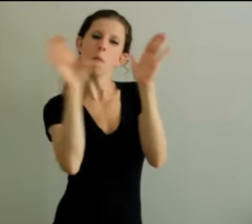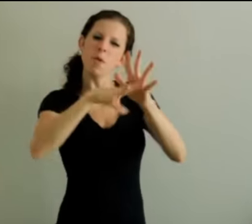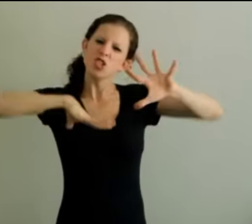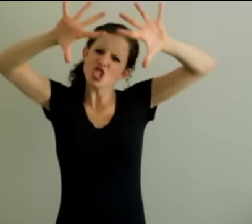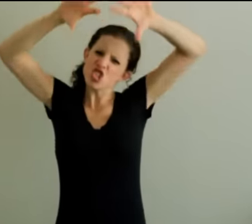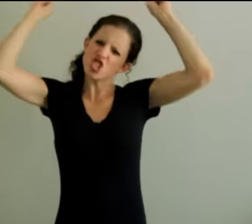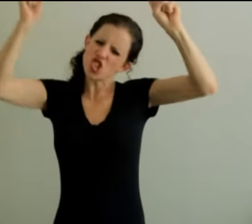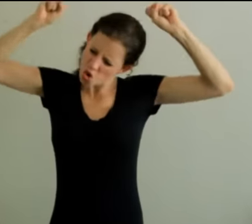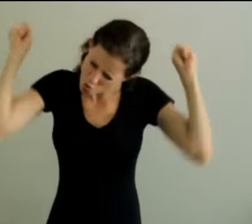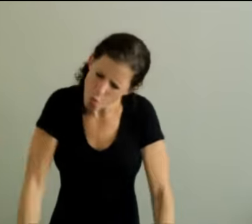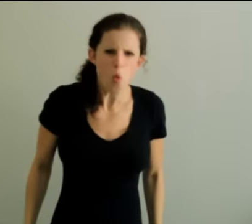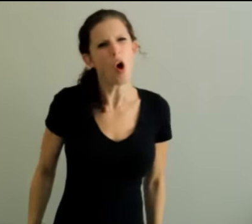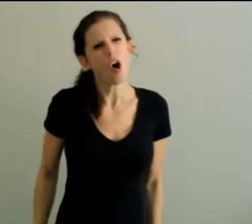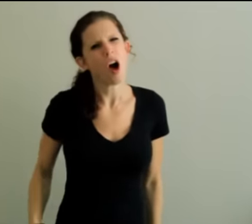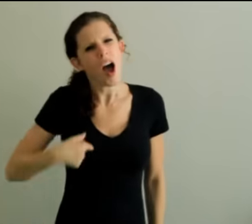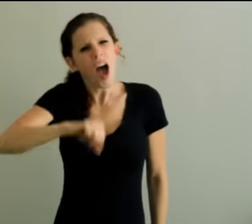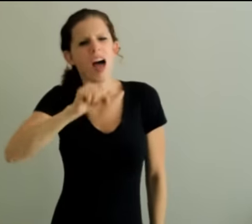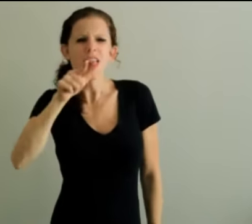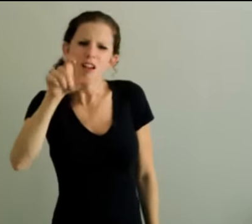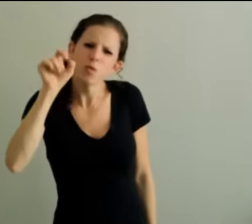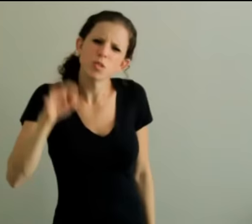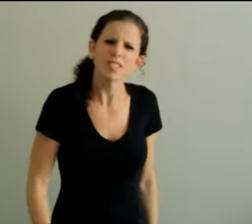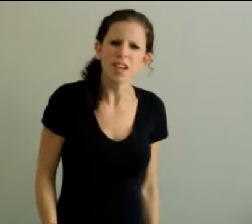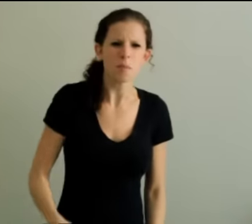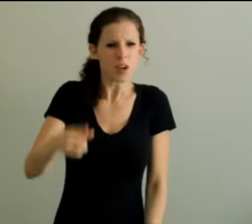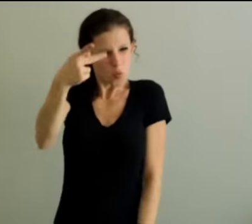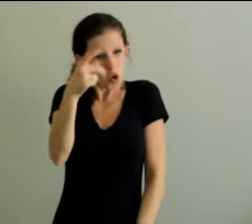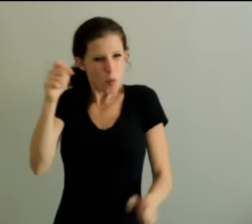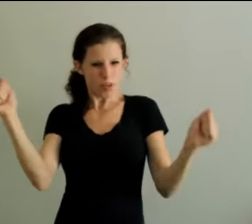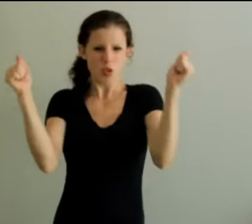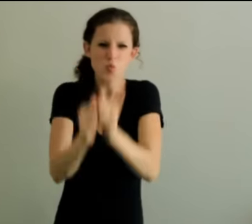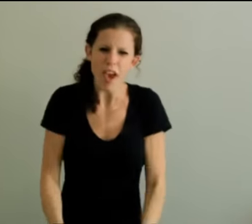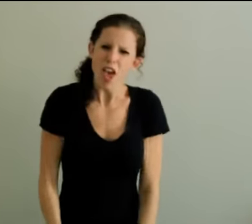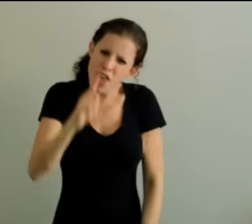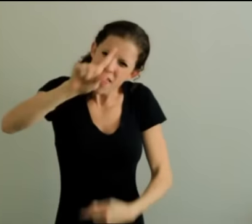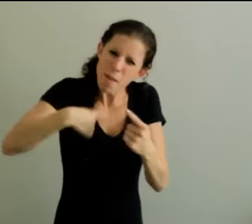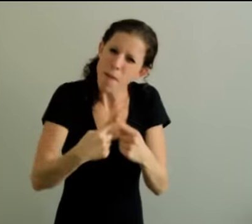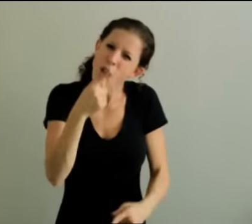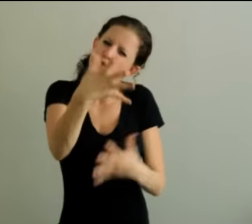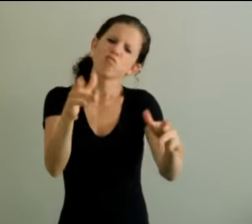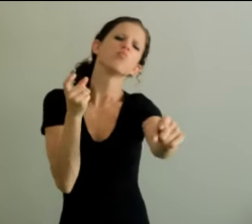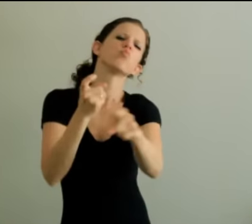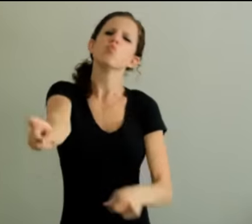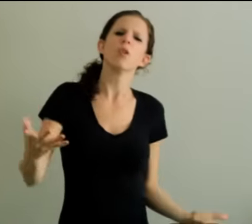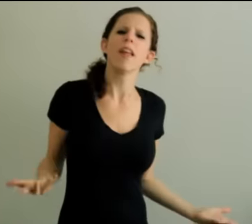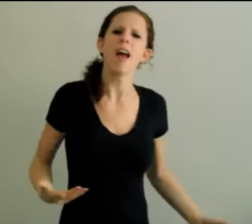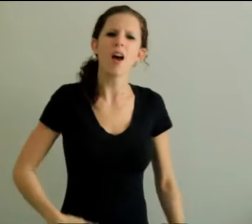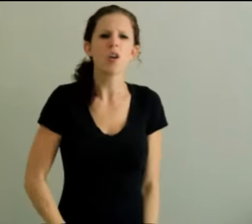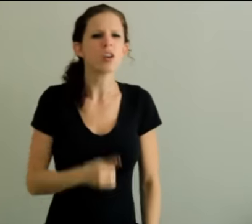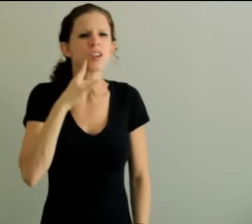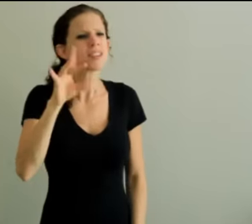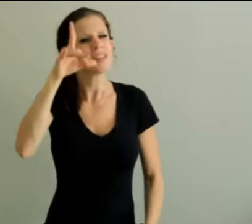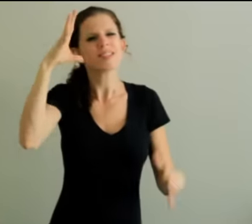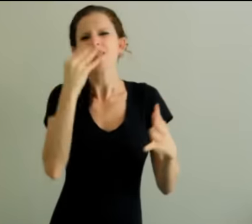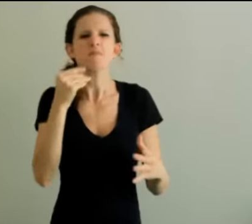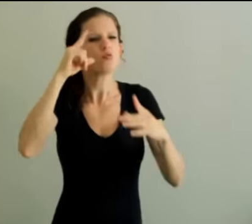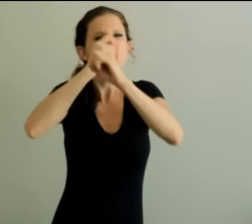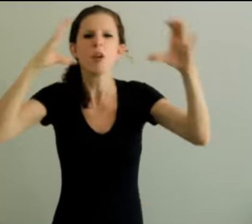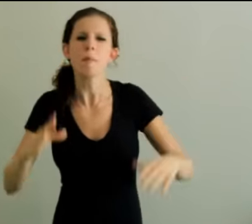know I ripped all of your pictures Off the wall I love you Slim We could've been together Think about it You ruined it now I hope you can't sleep And you